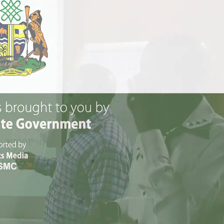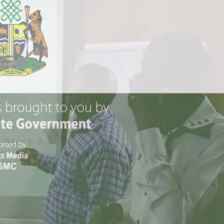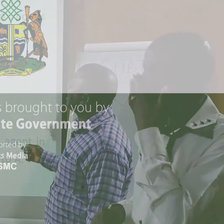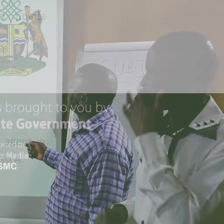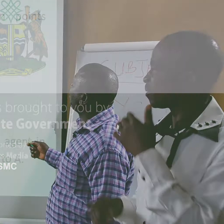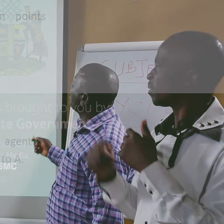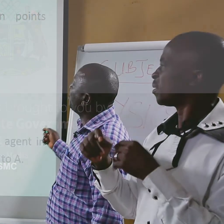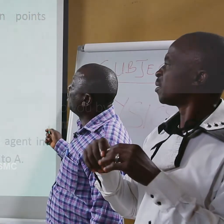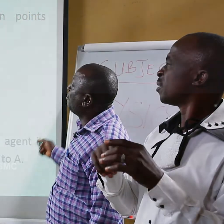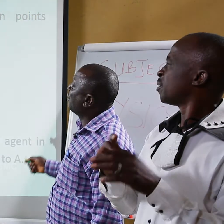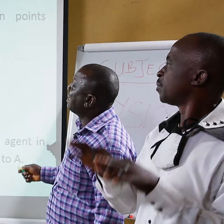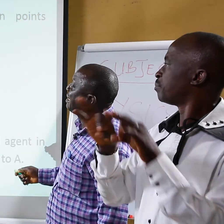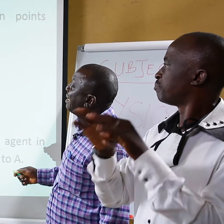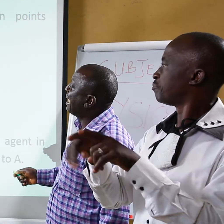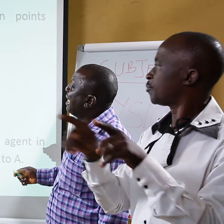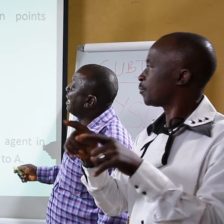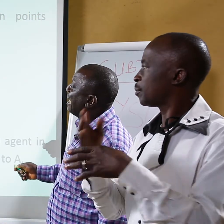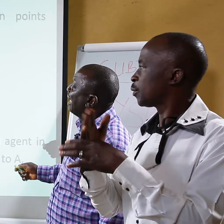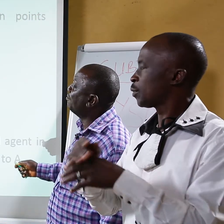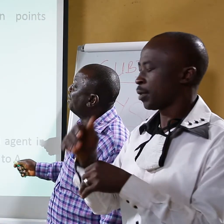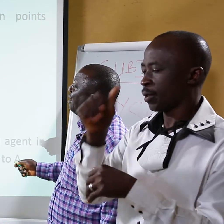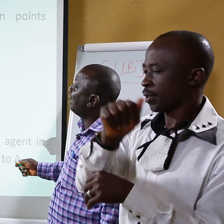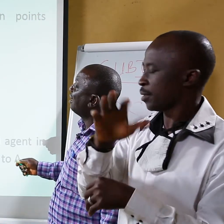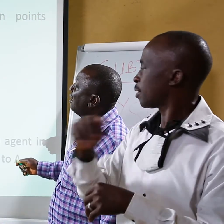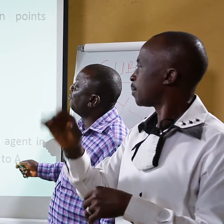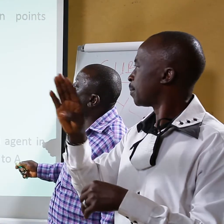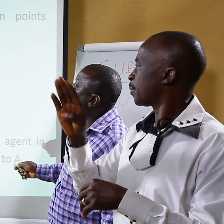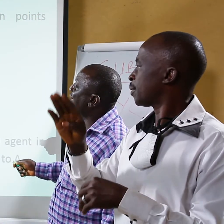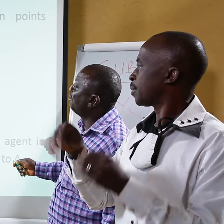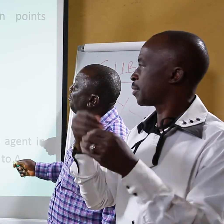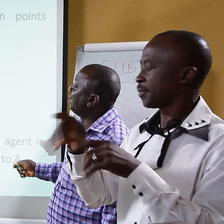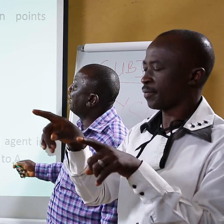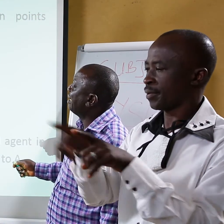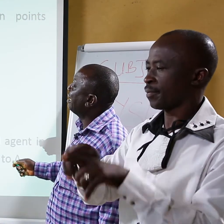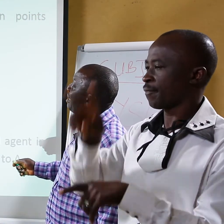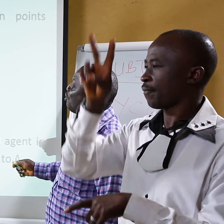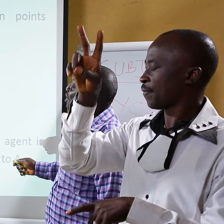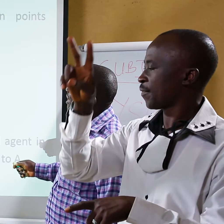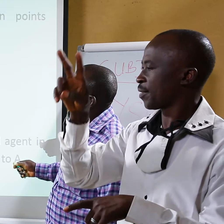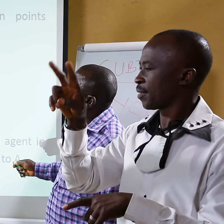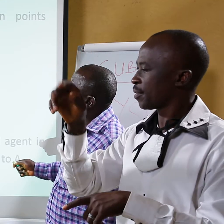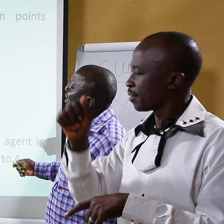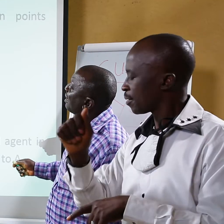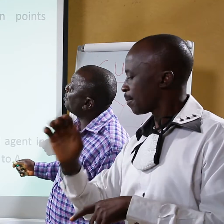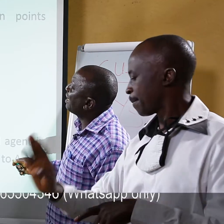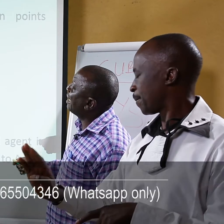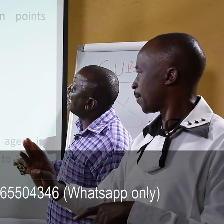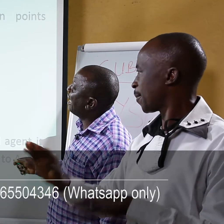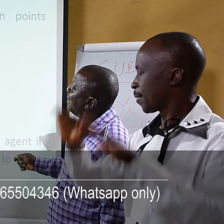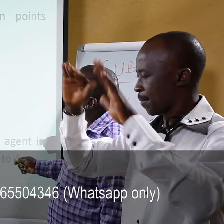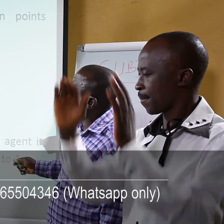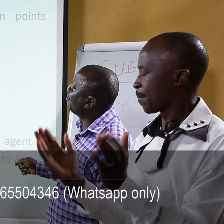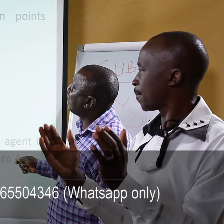So the potential difference between points A and B, given as V subscript